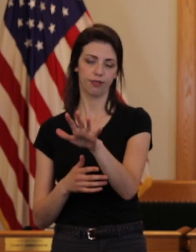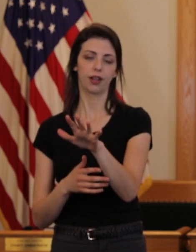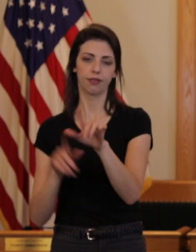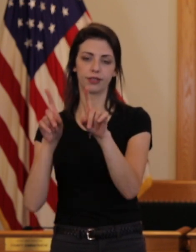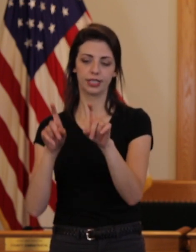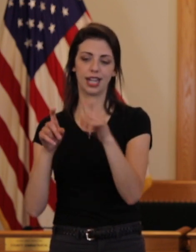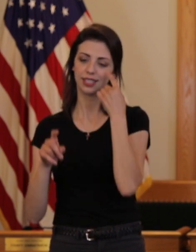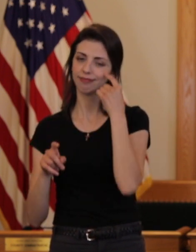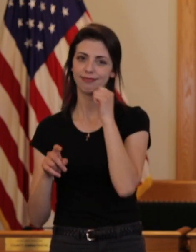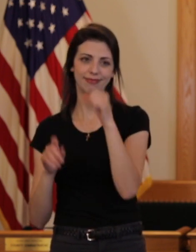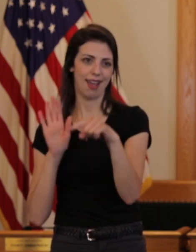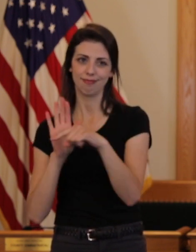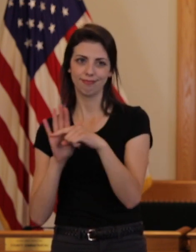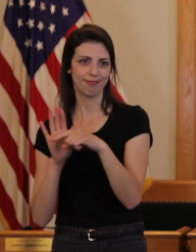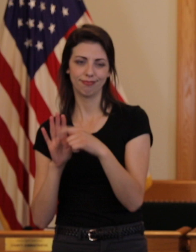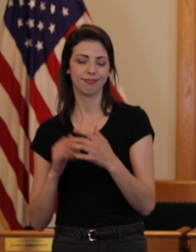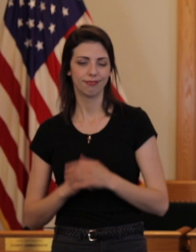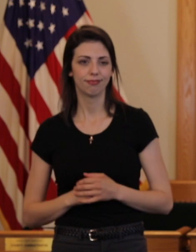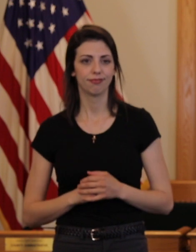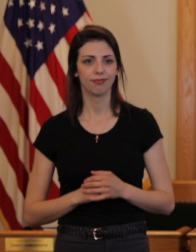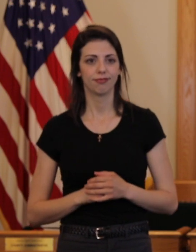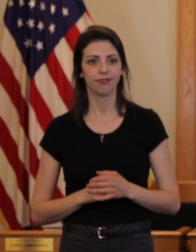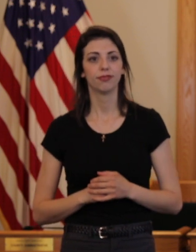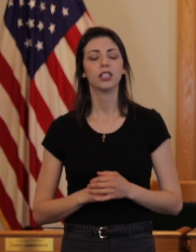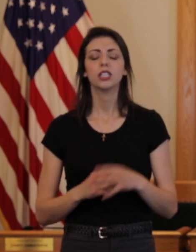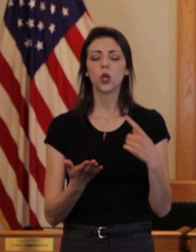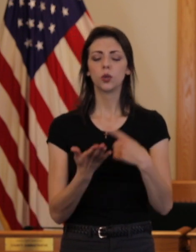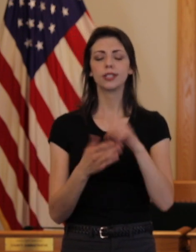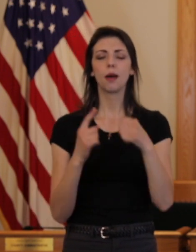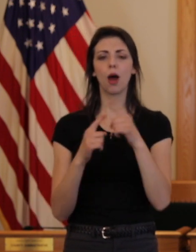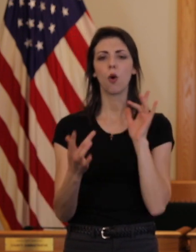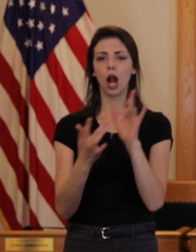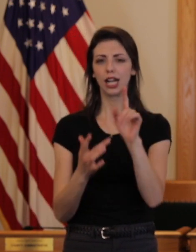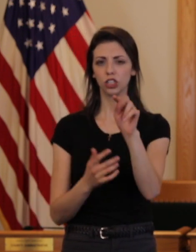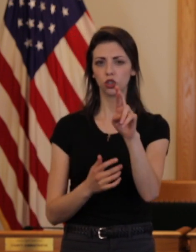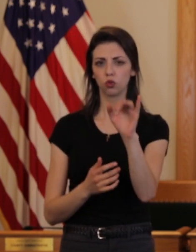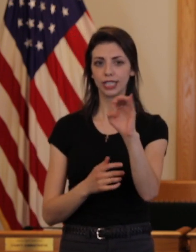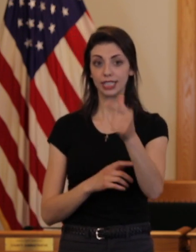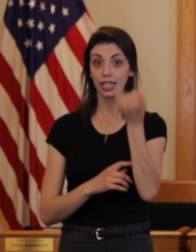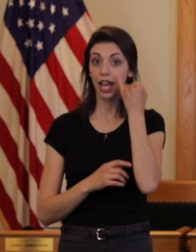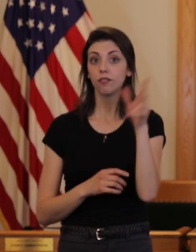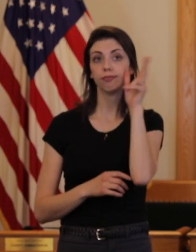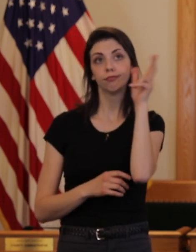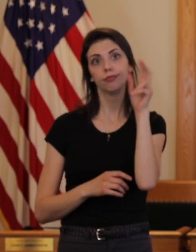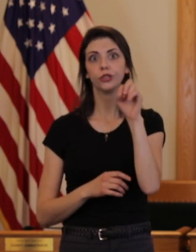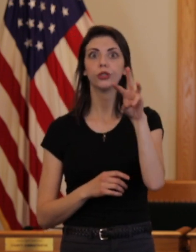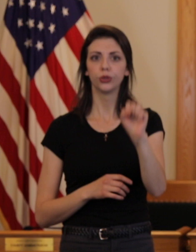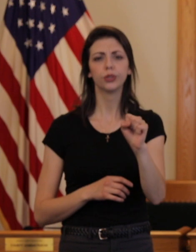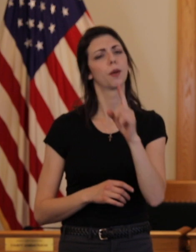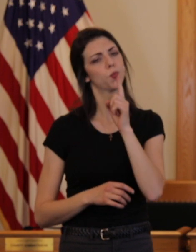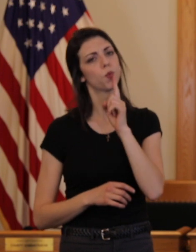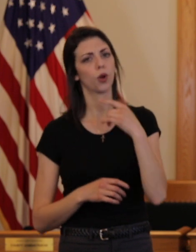results. So to talk a little bit about contact tracing, if you listened to the news recently, you have undoubtedly